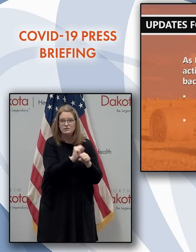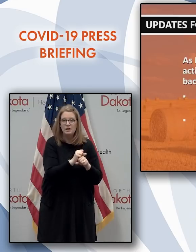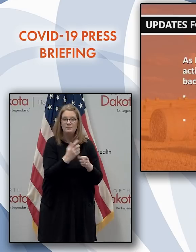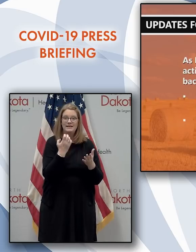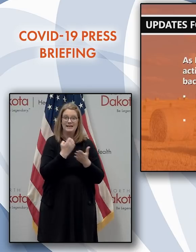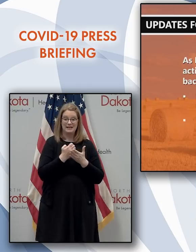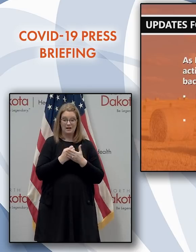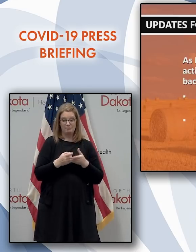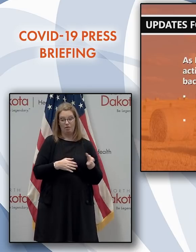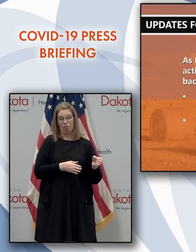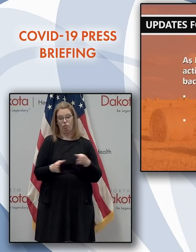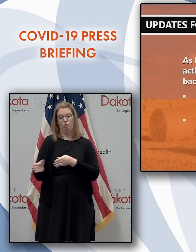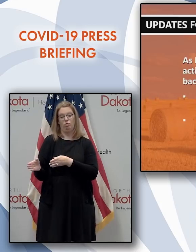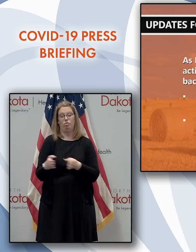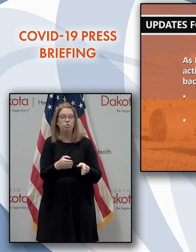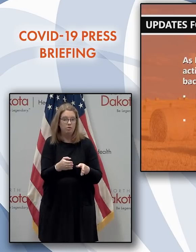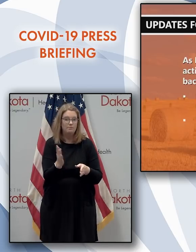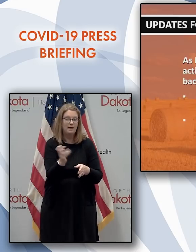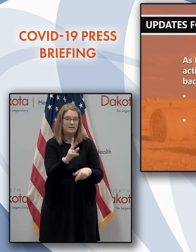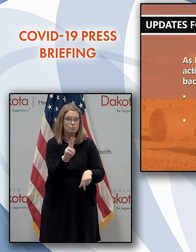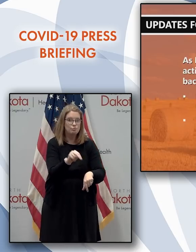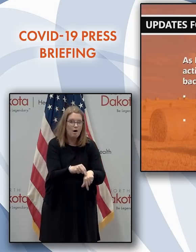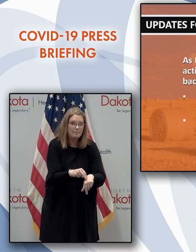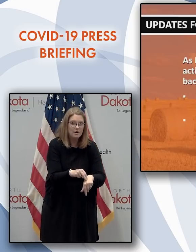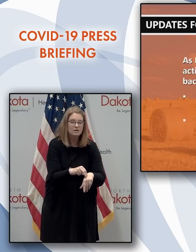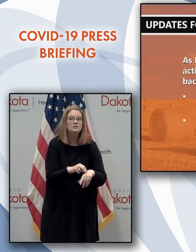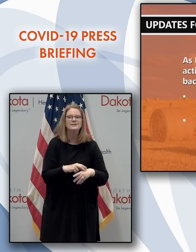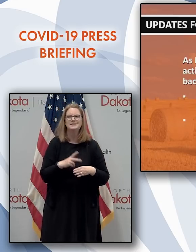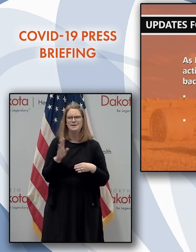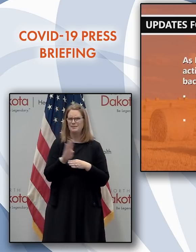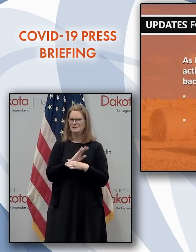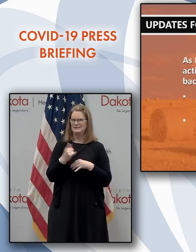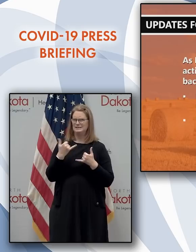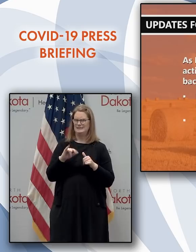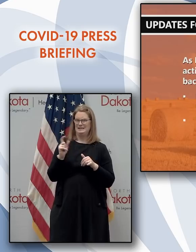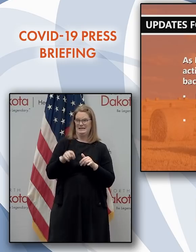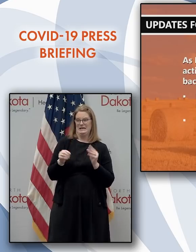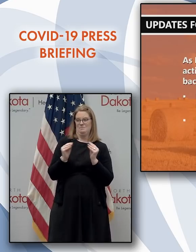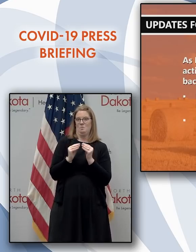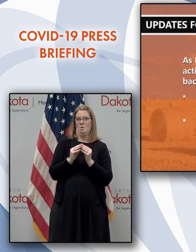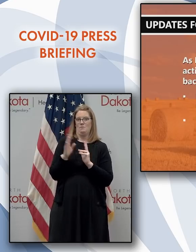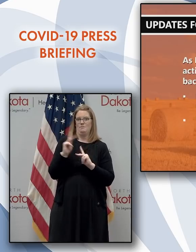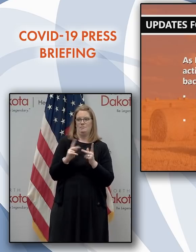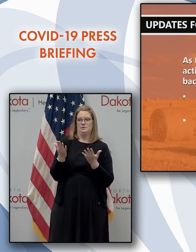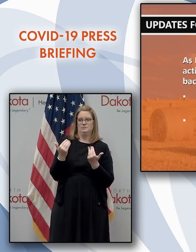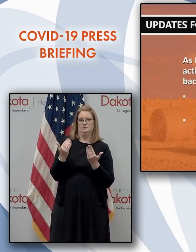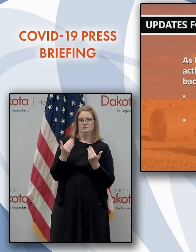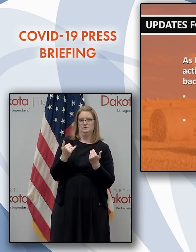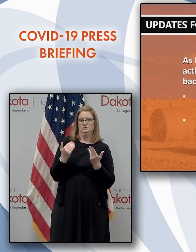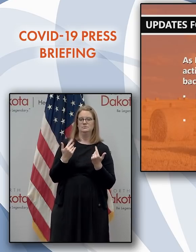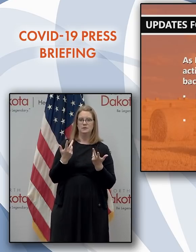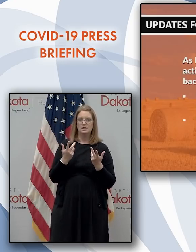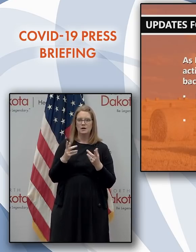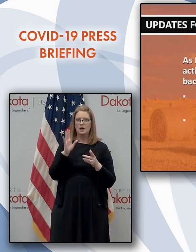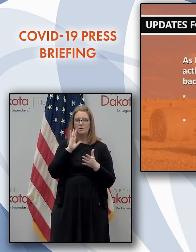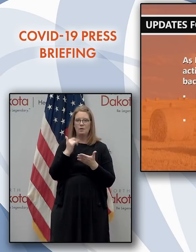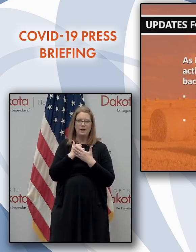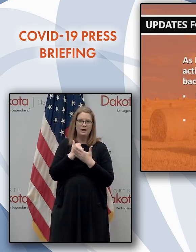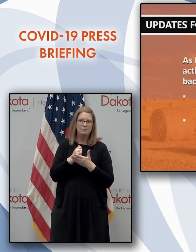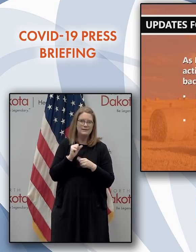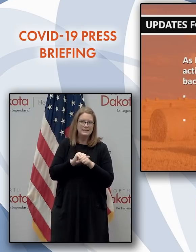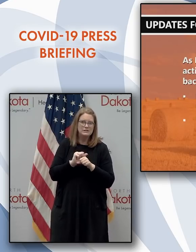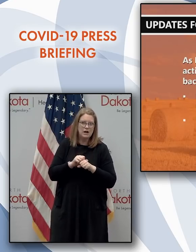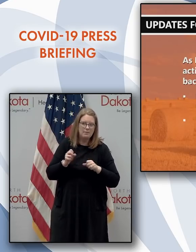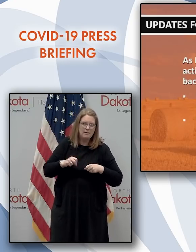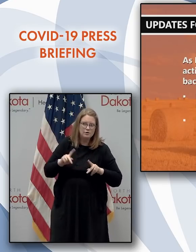recover, employers are facing a growing need for team members. An effective work search will expose individuals to job opportunities and results in